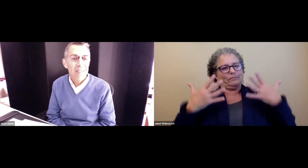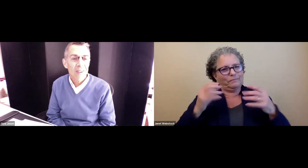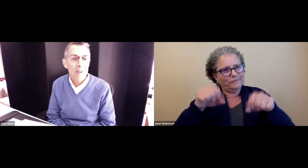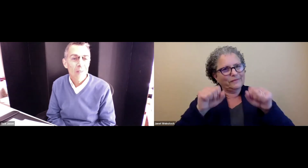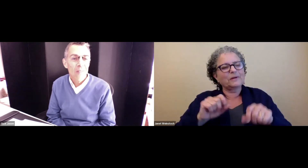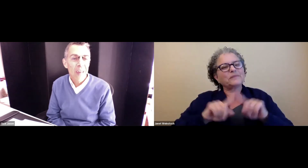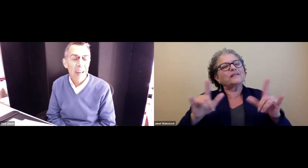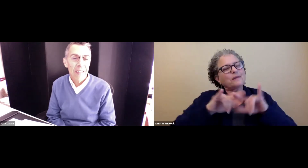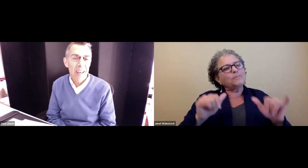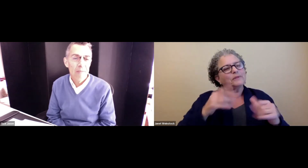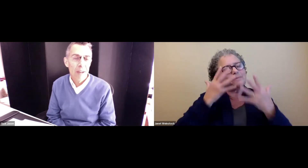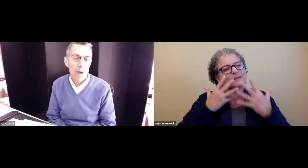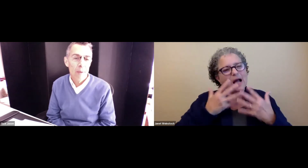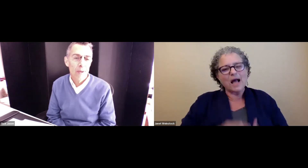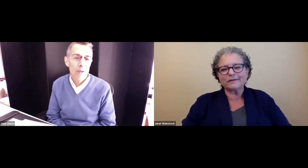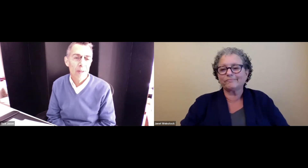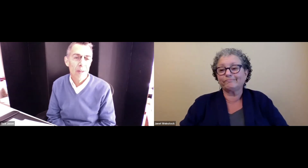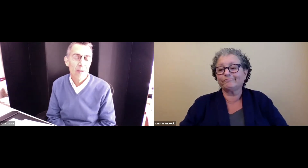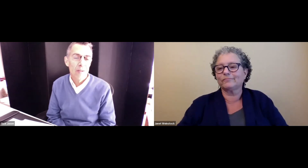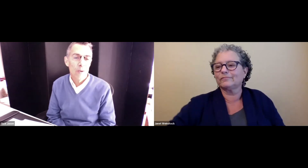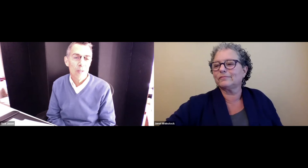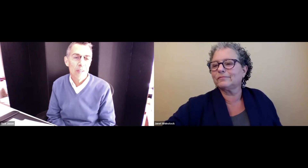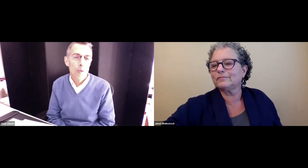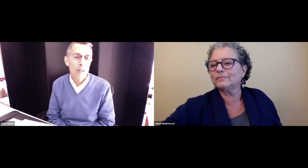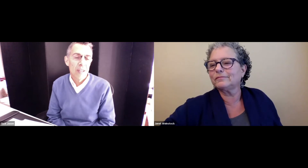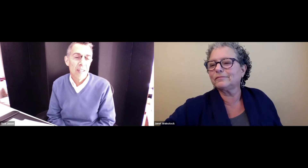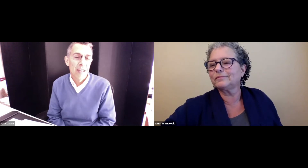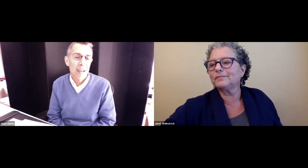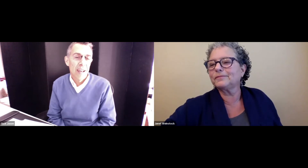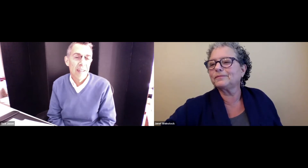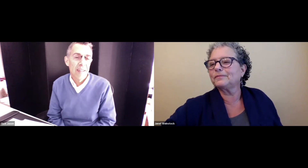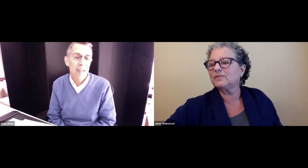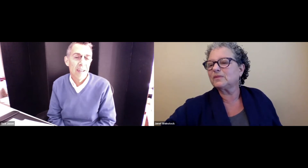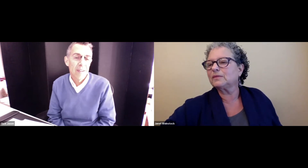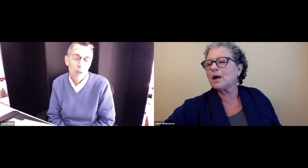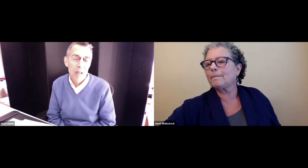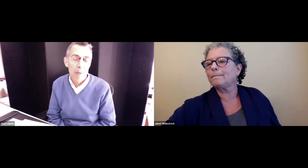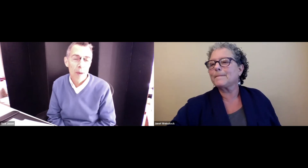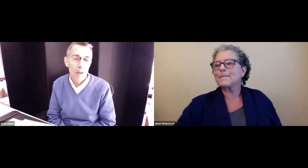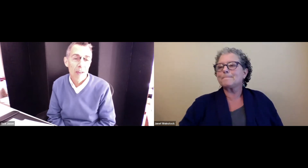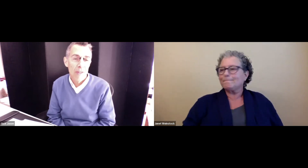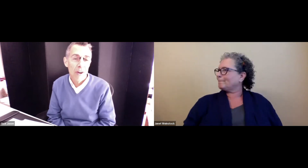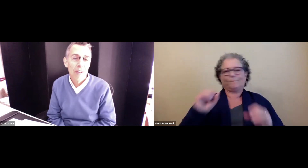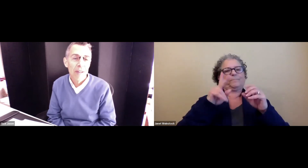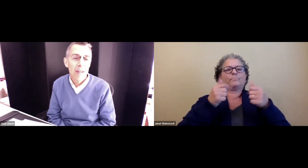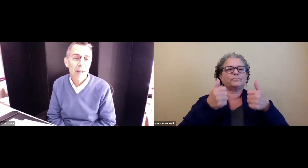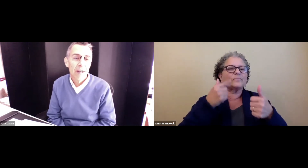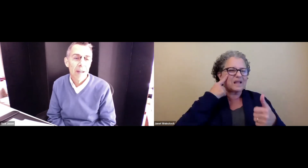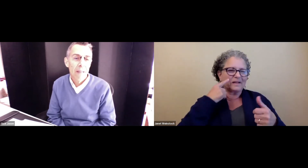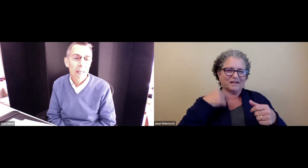So that gave my grandmother a source of inspiration, and she was happy about her life there.